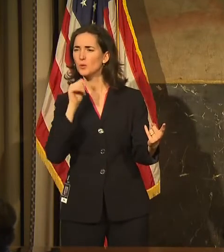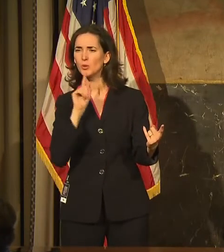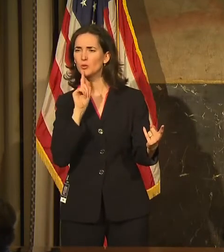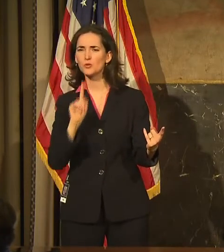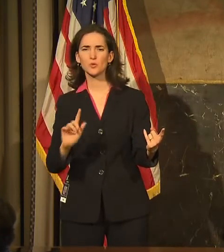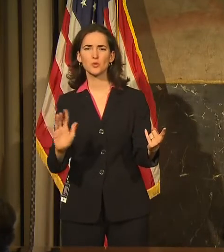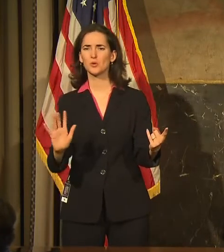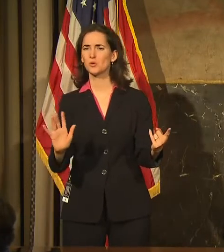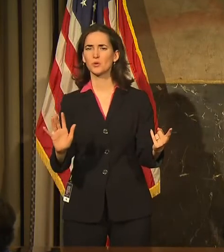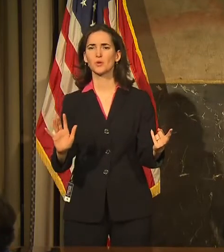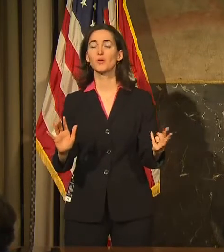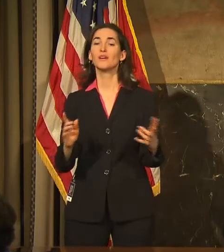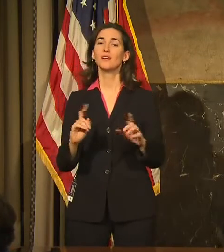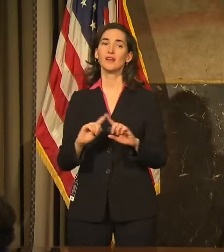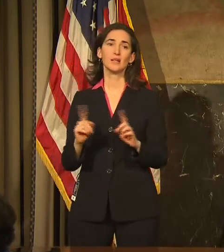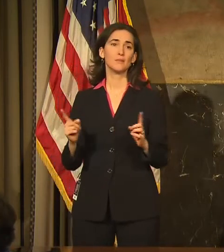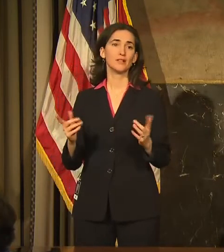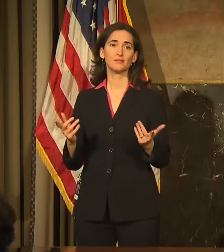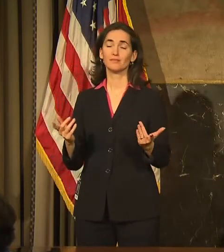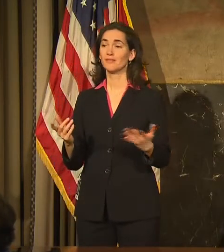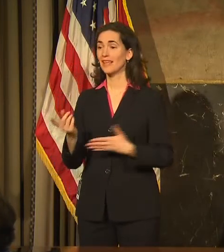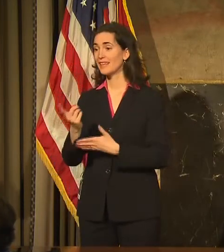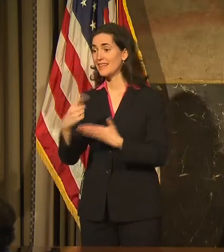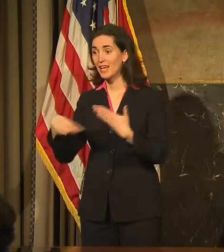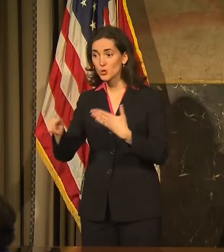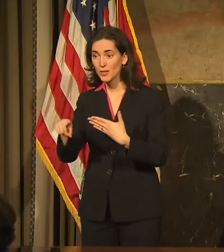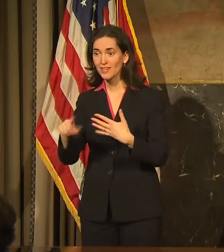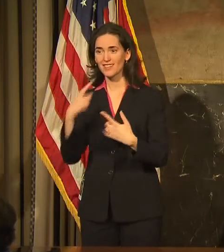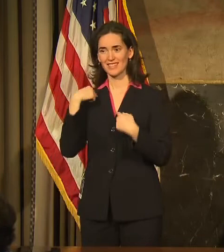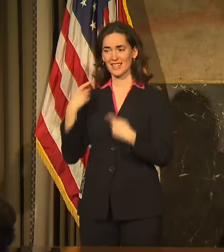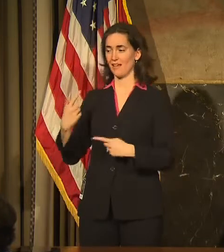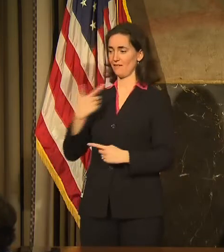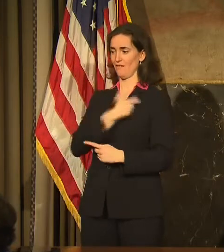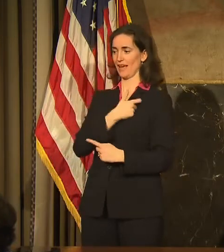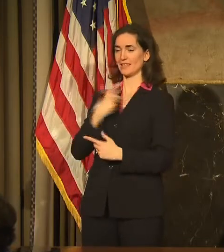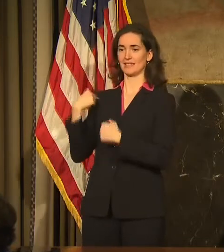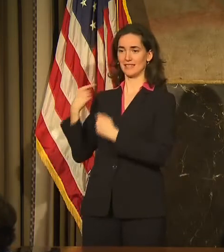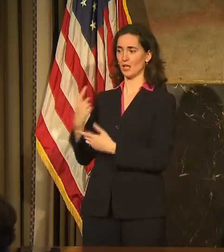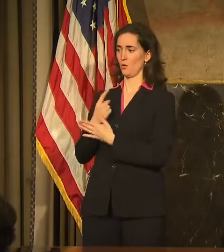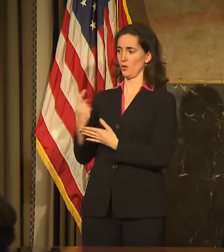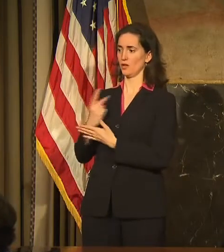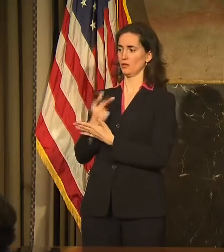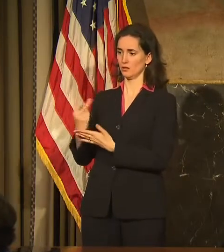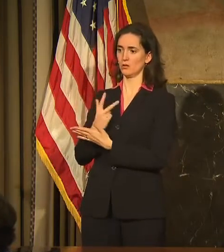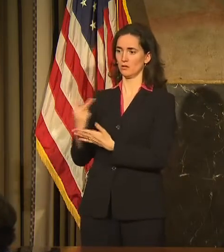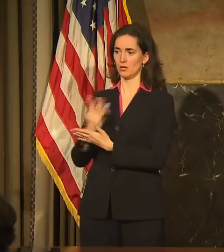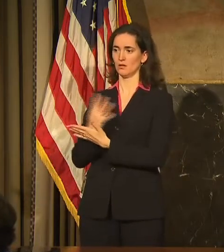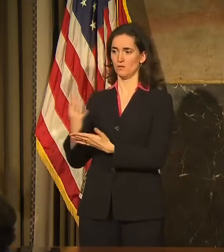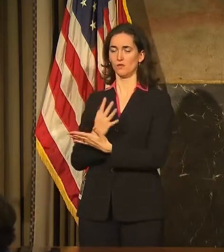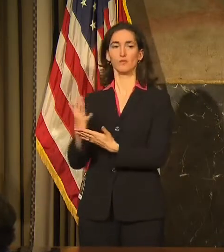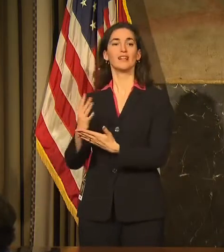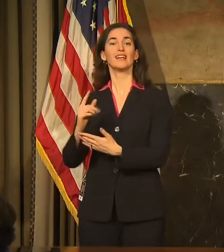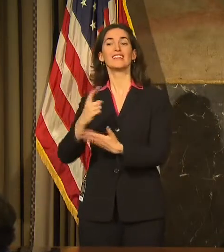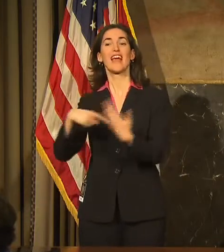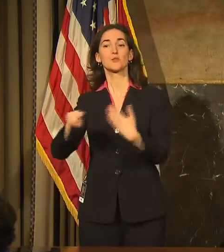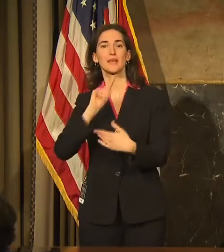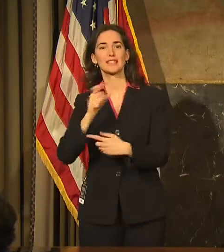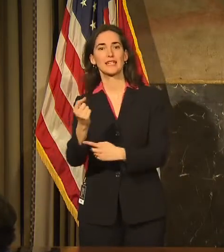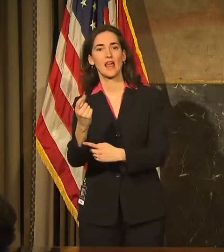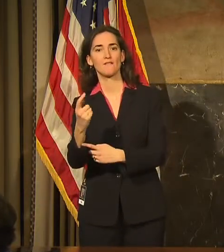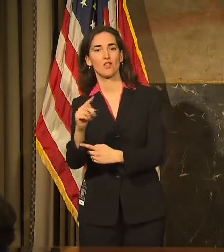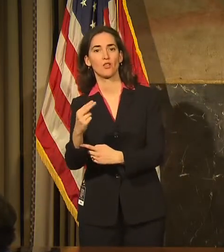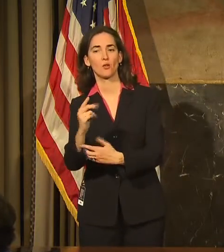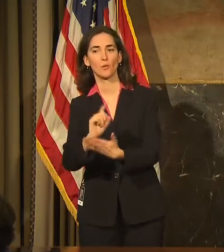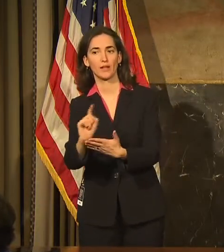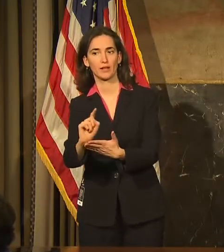true. But next week is week 11. We just haven't been at this long enough with enough doses to work